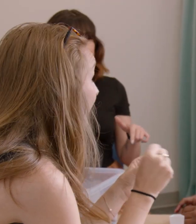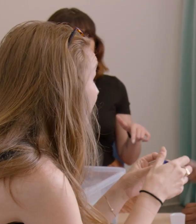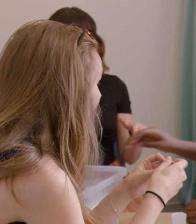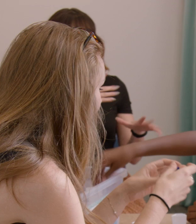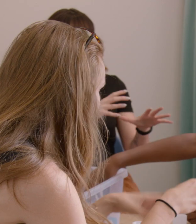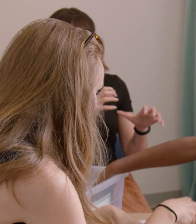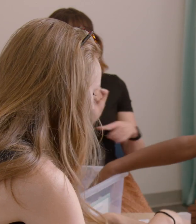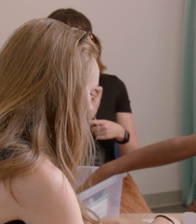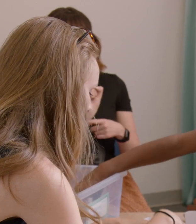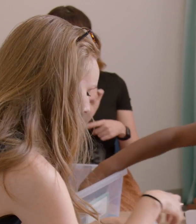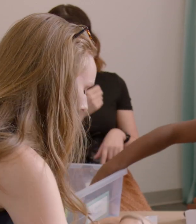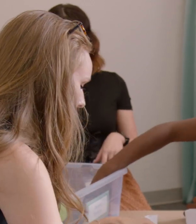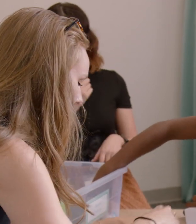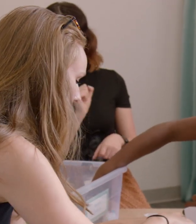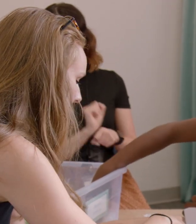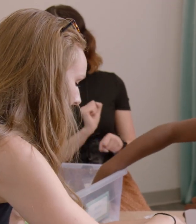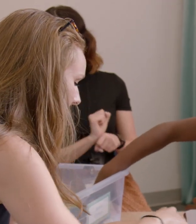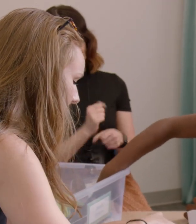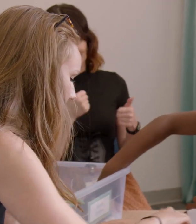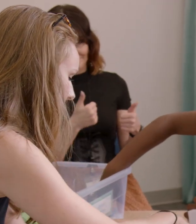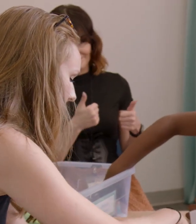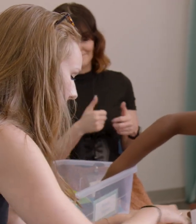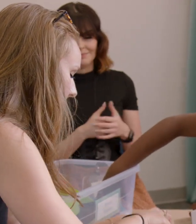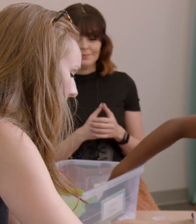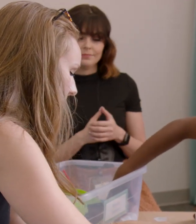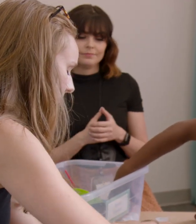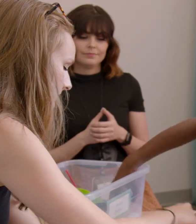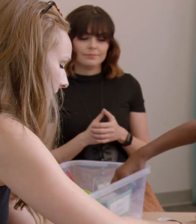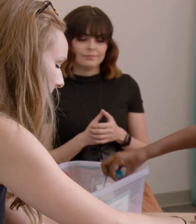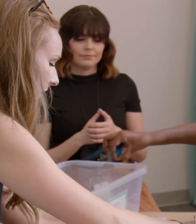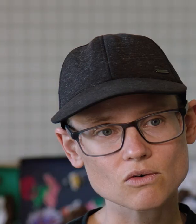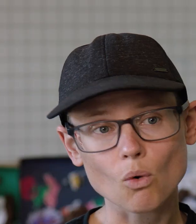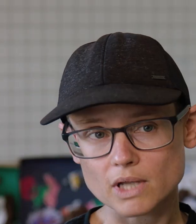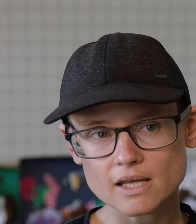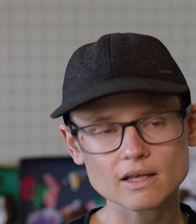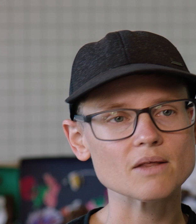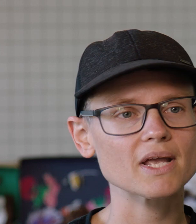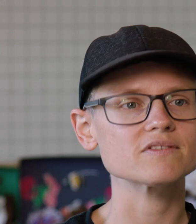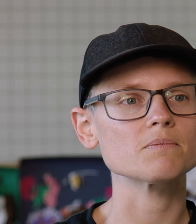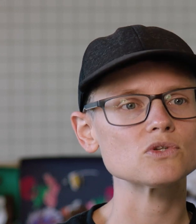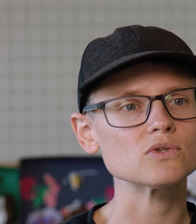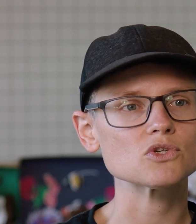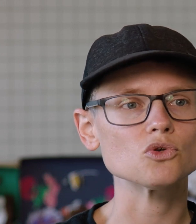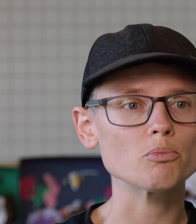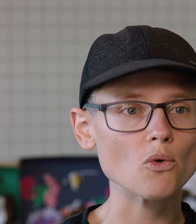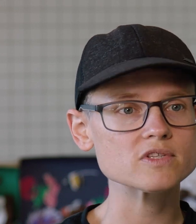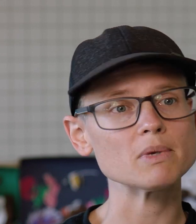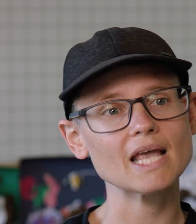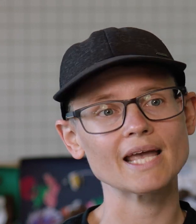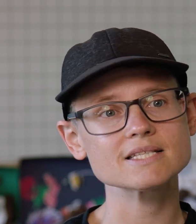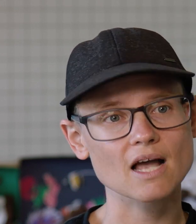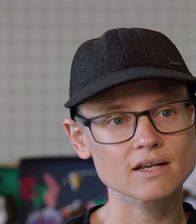So have some students that speak, we have some students that sign only, and then we have some students who do